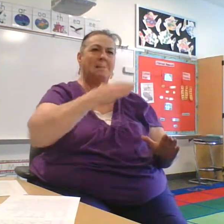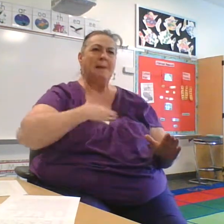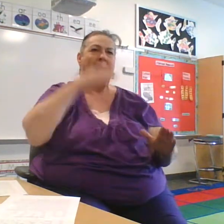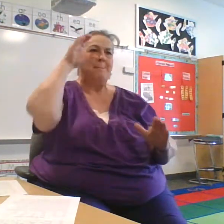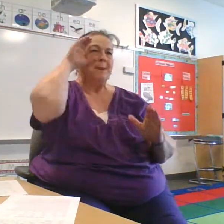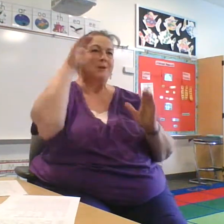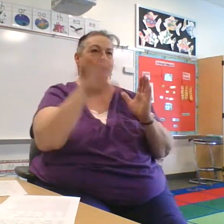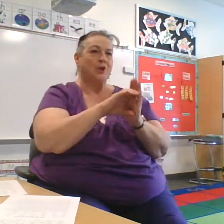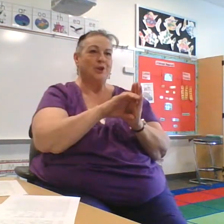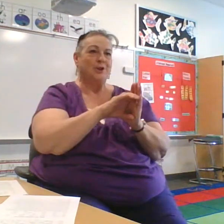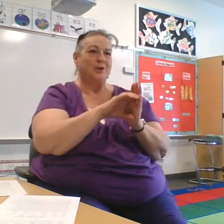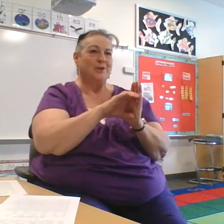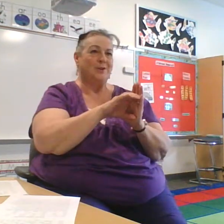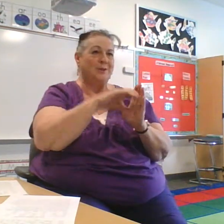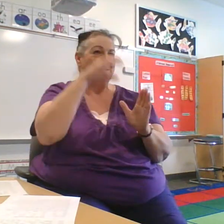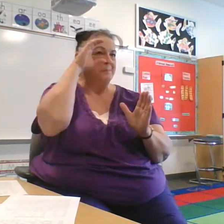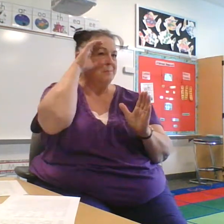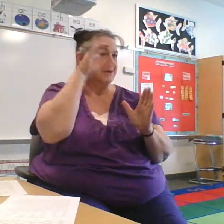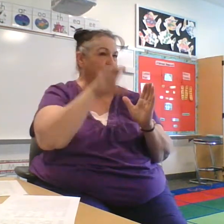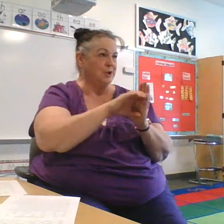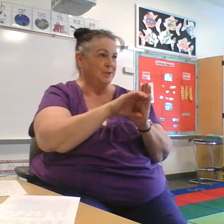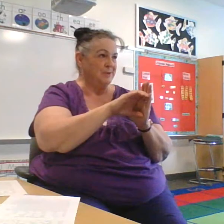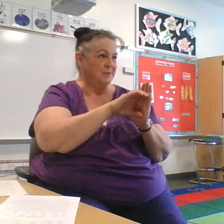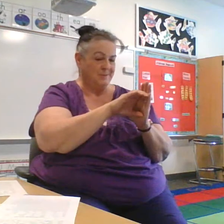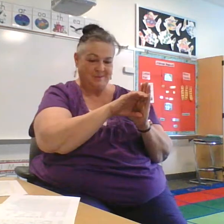my picture. Picture.